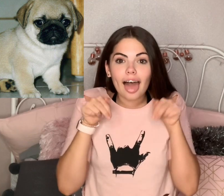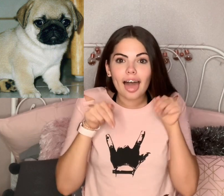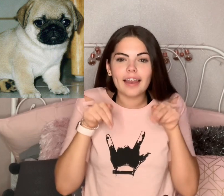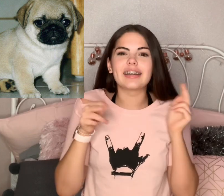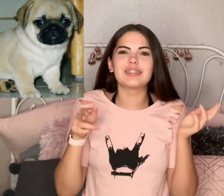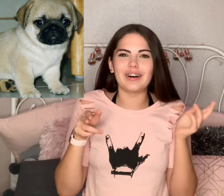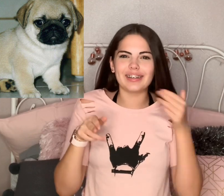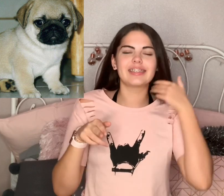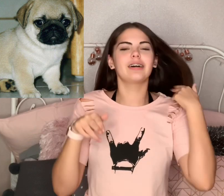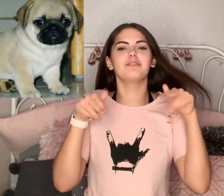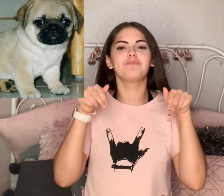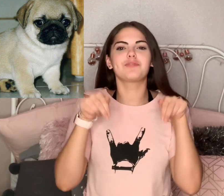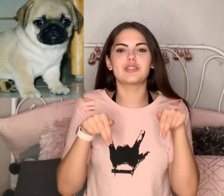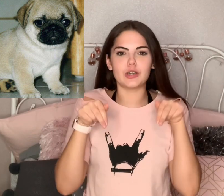like a dog. So, dog.